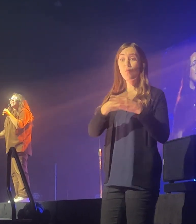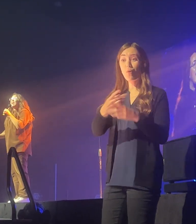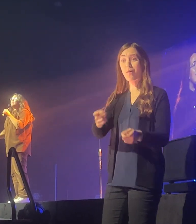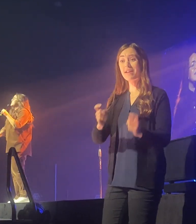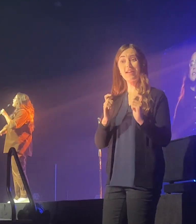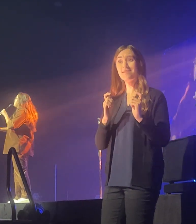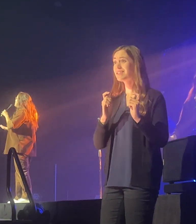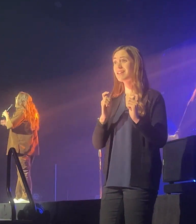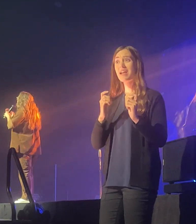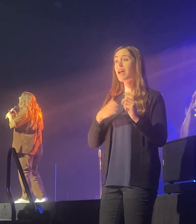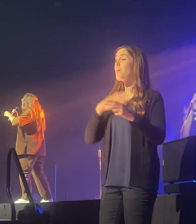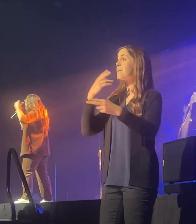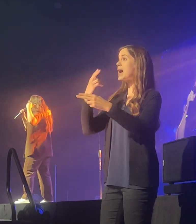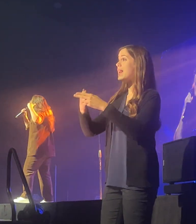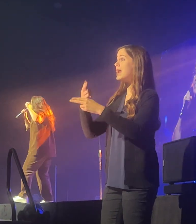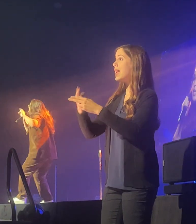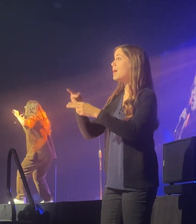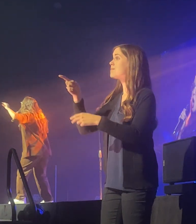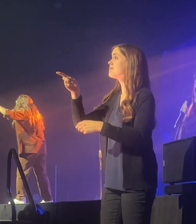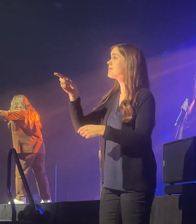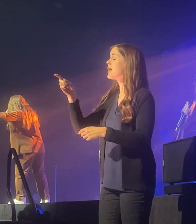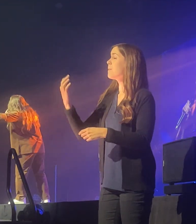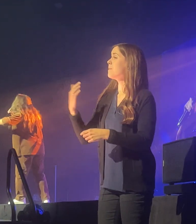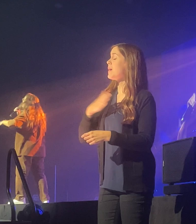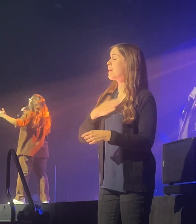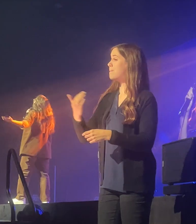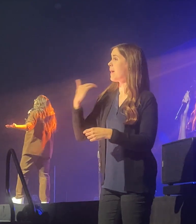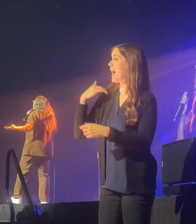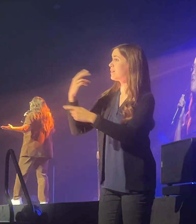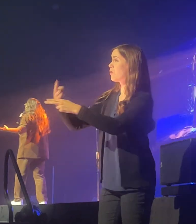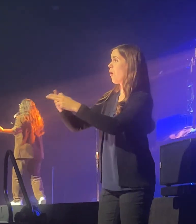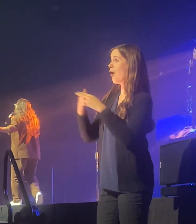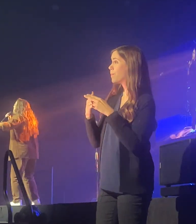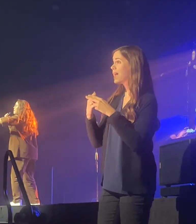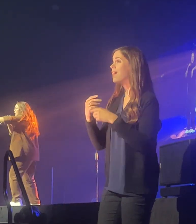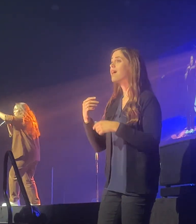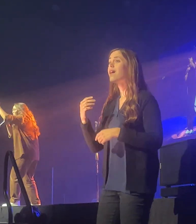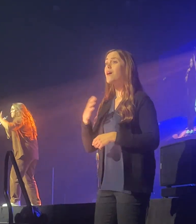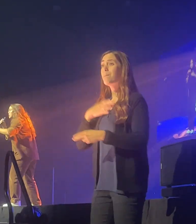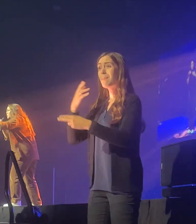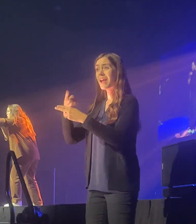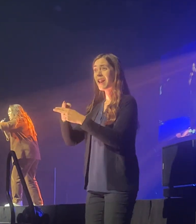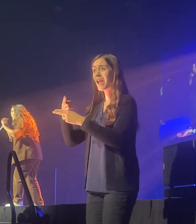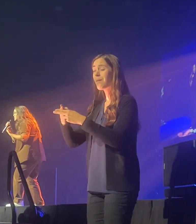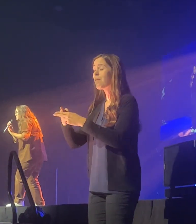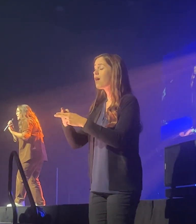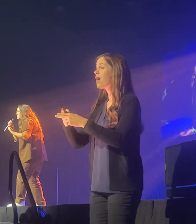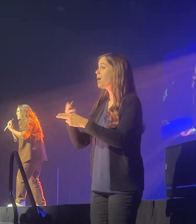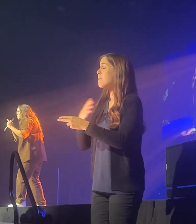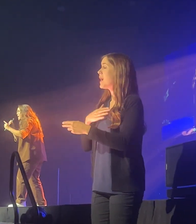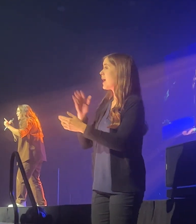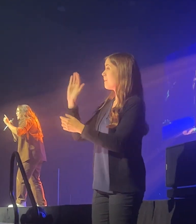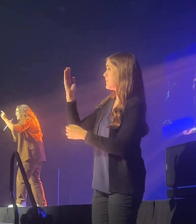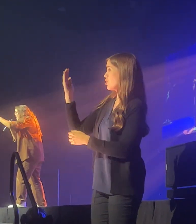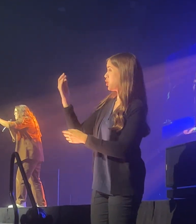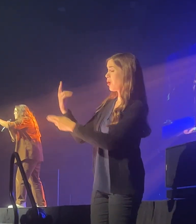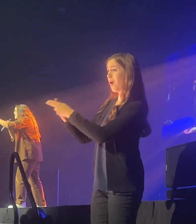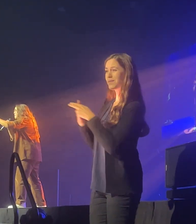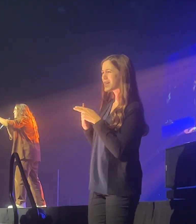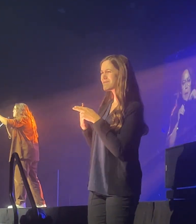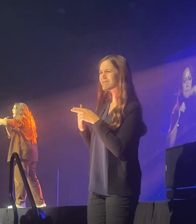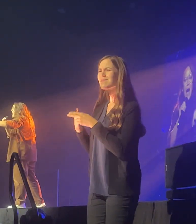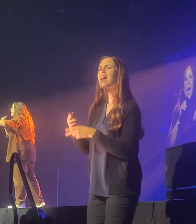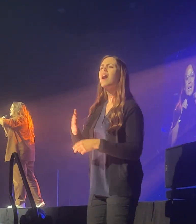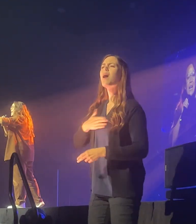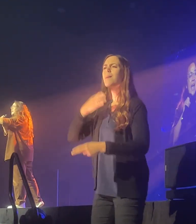My name is not the name my past calls me. My name is not even the name my own mirror calls me. But my name,